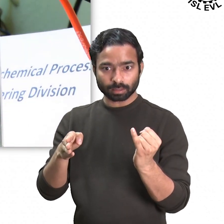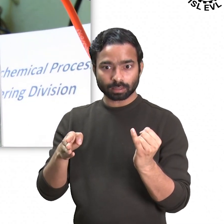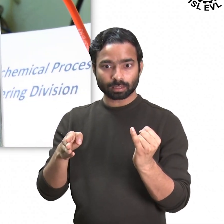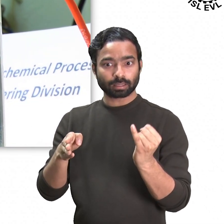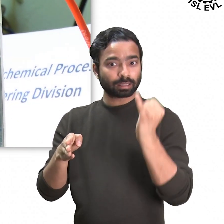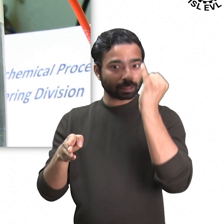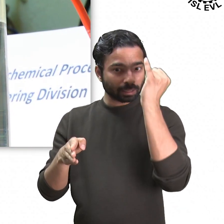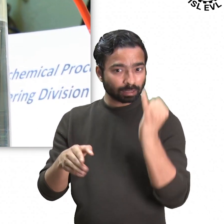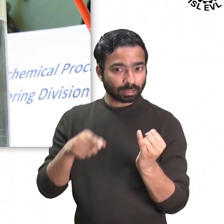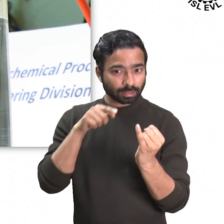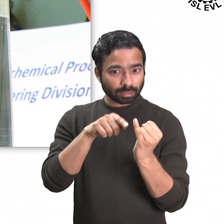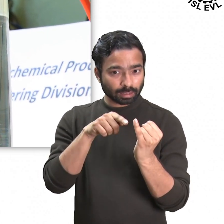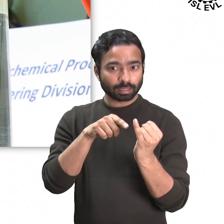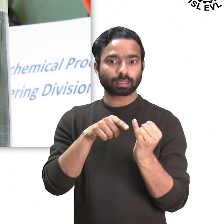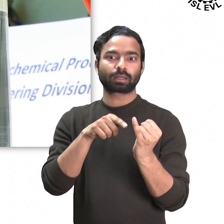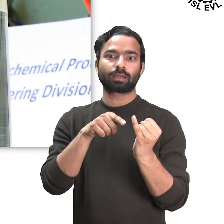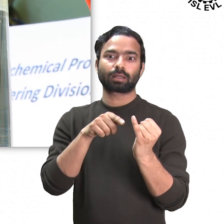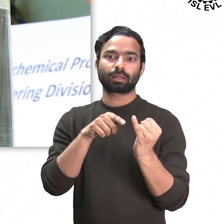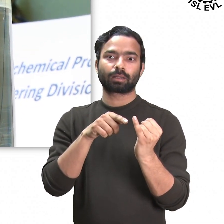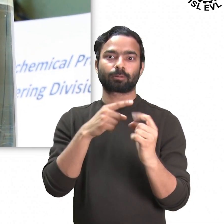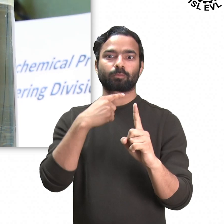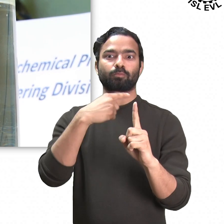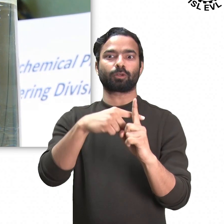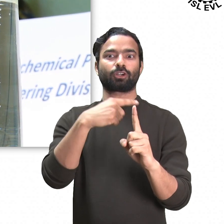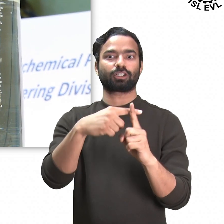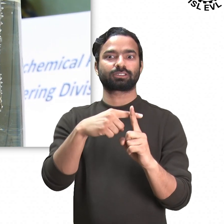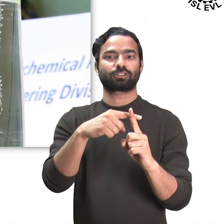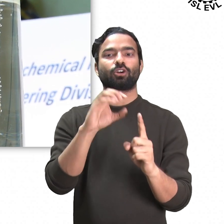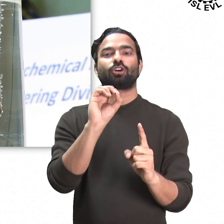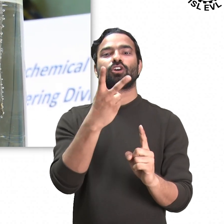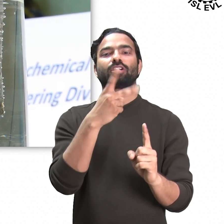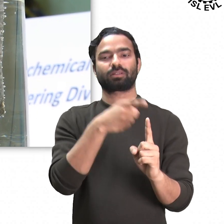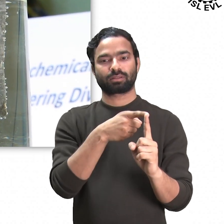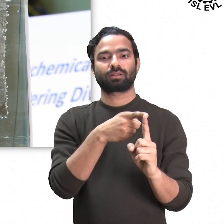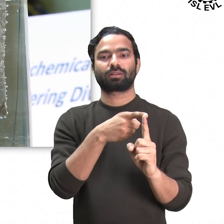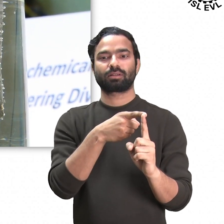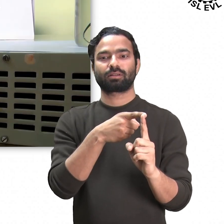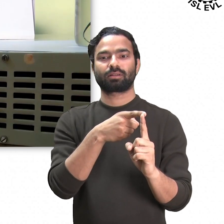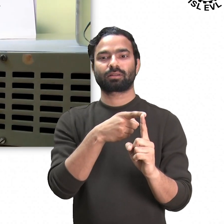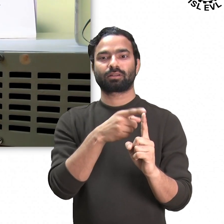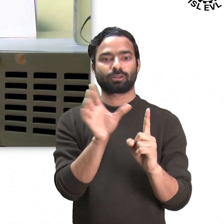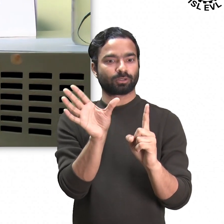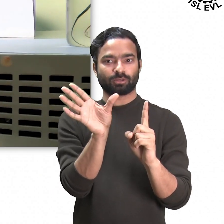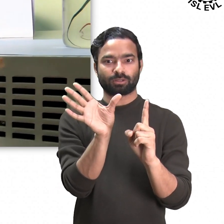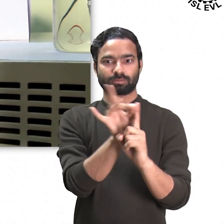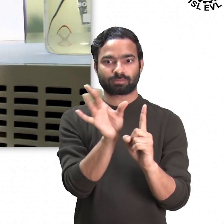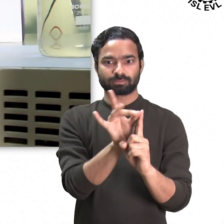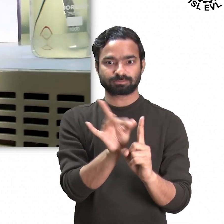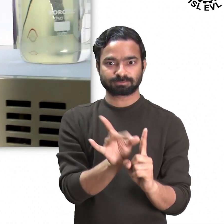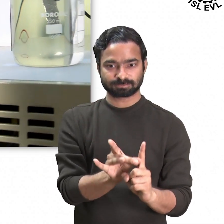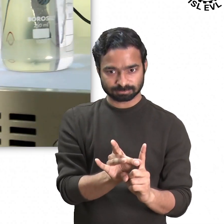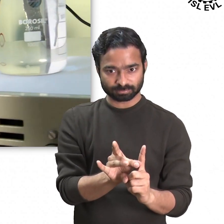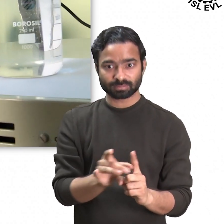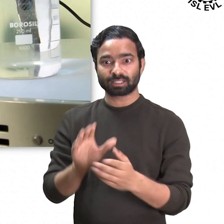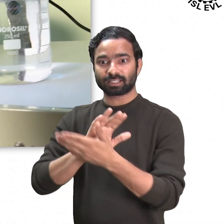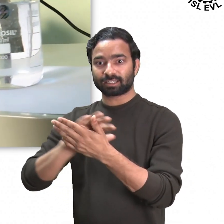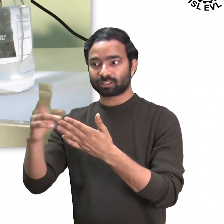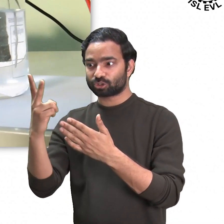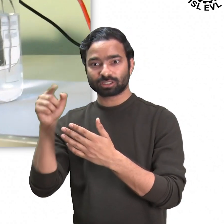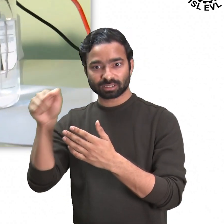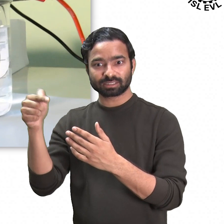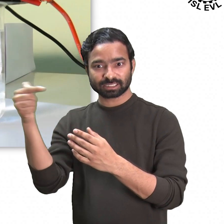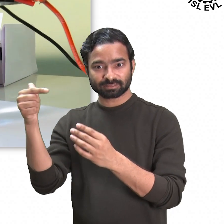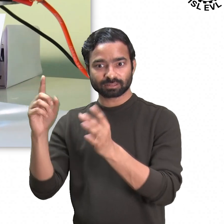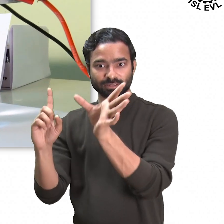on the cathode side and oxygen evolution at the platinum wire on the anode side. As we vary the cell voltage from 2.25